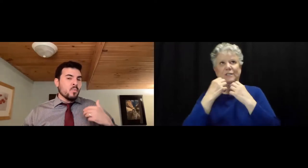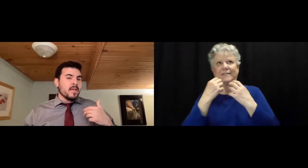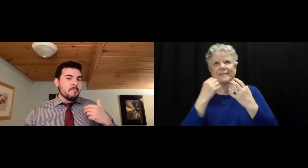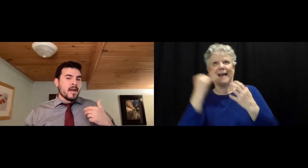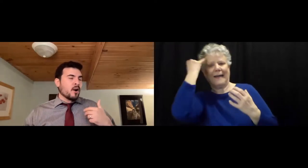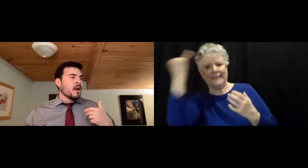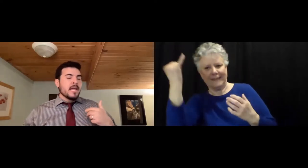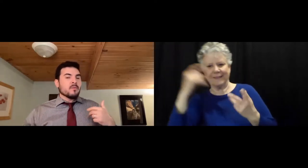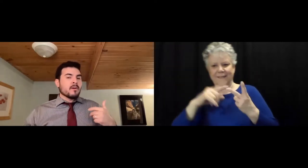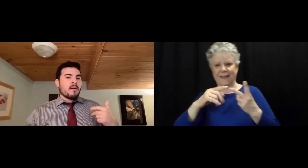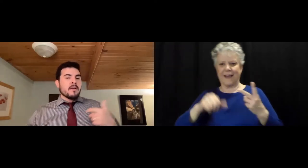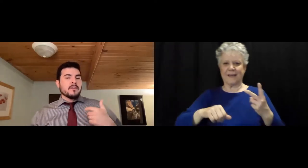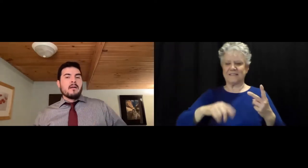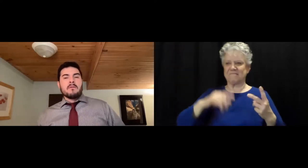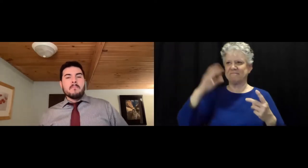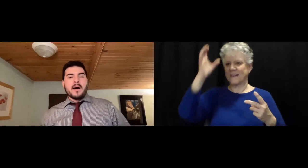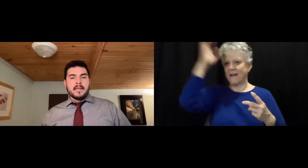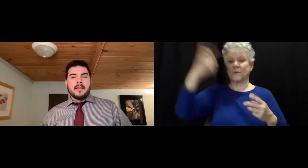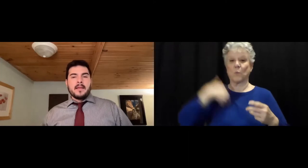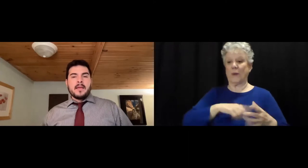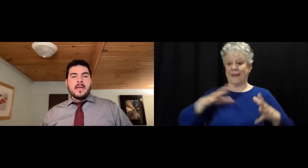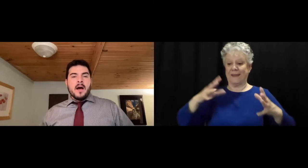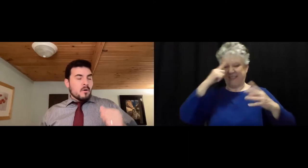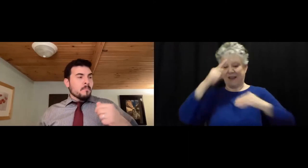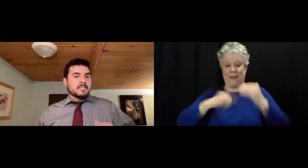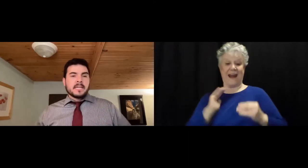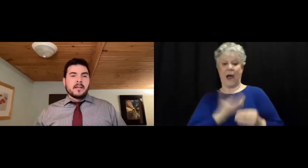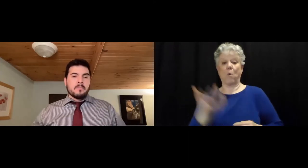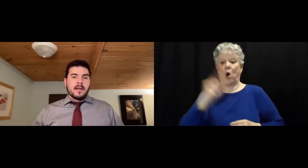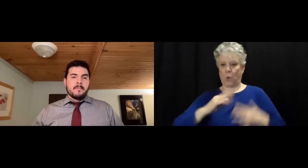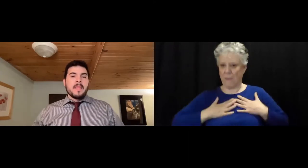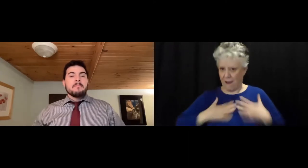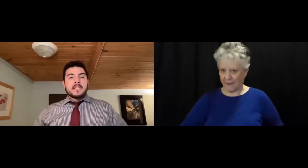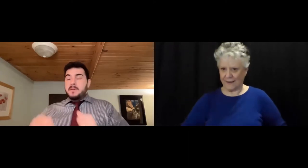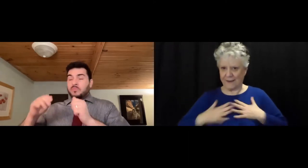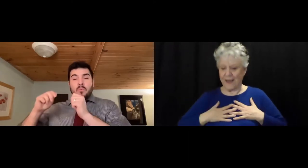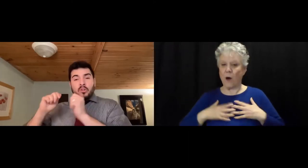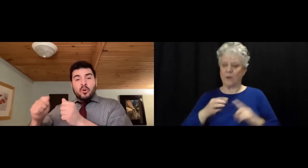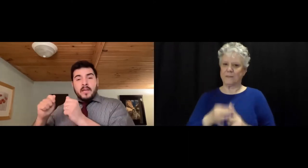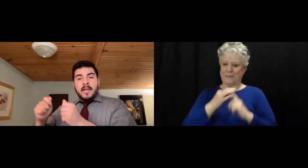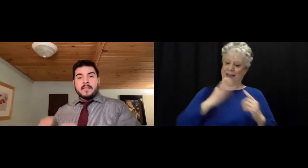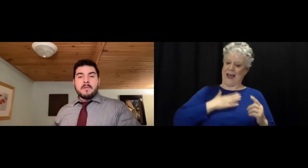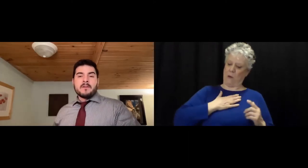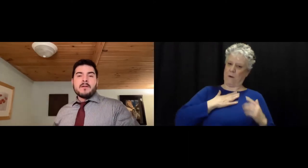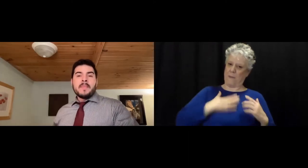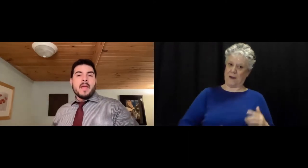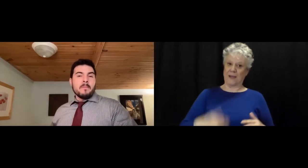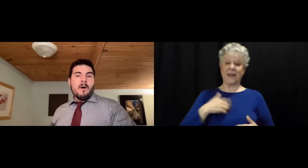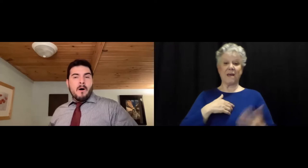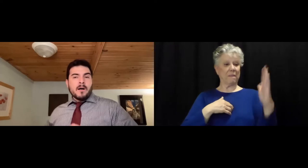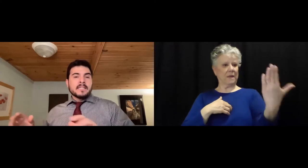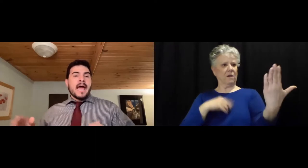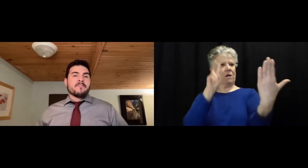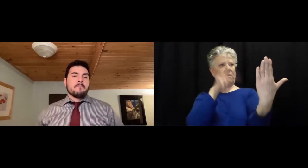shames that we bear in regard to our own body. Our own particular body, because when we look in the mirror and